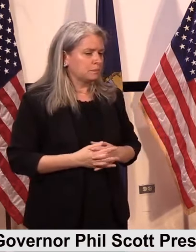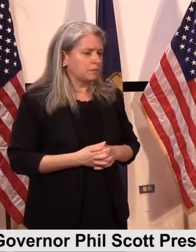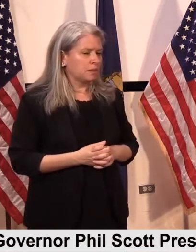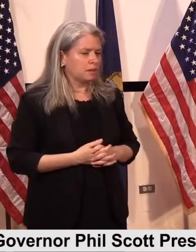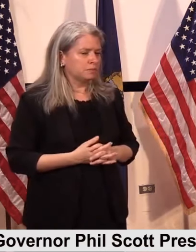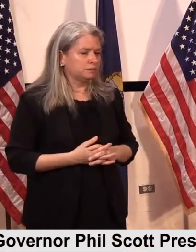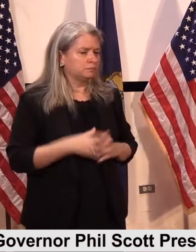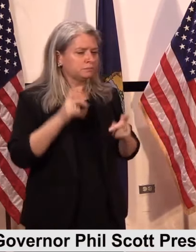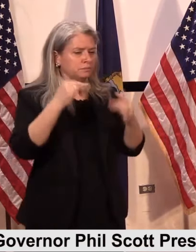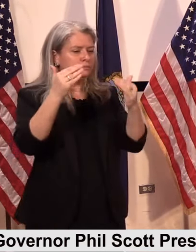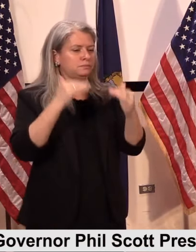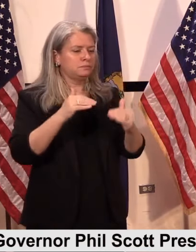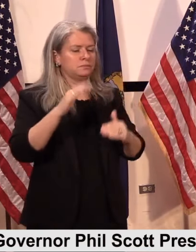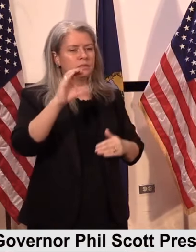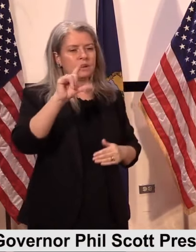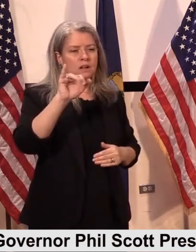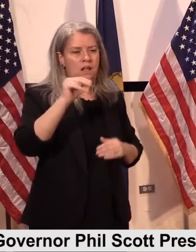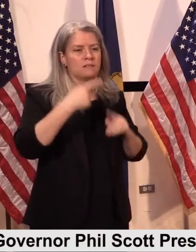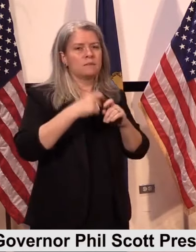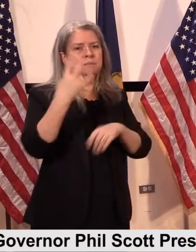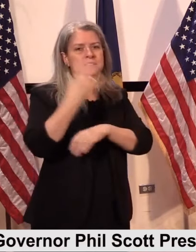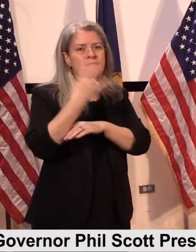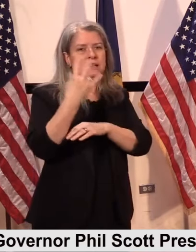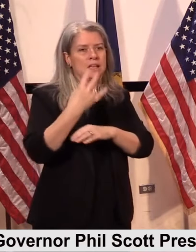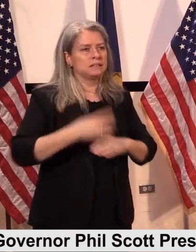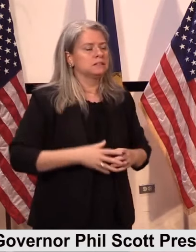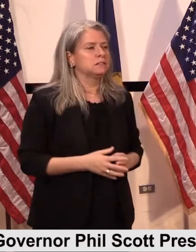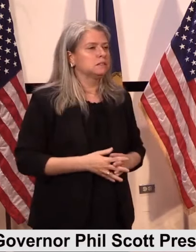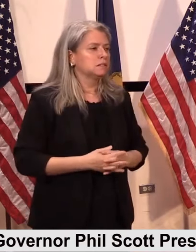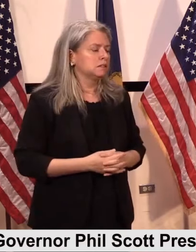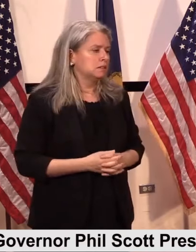Thank you. Call in 7 days.